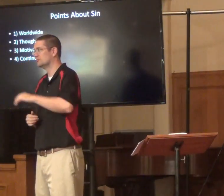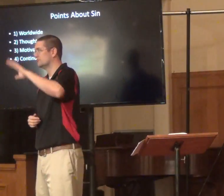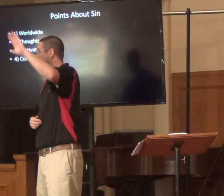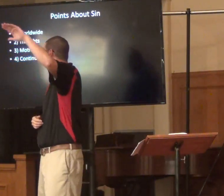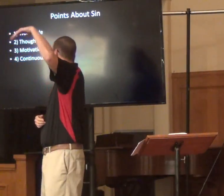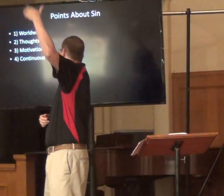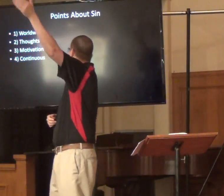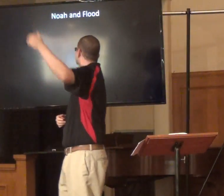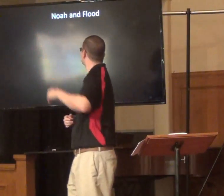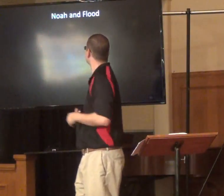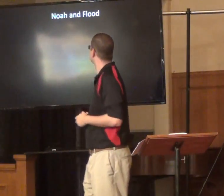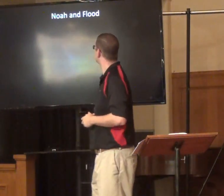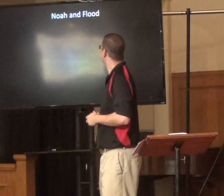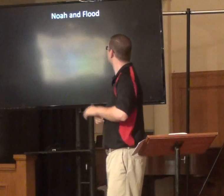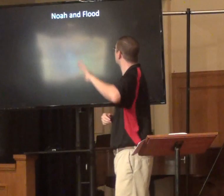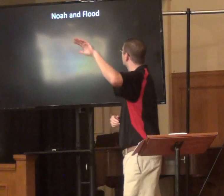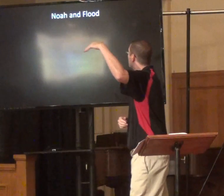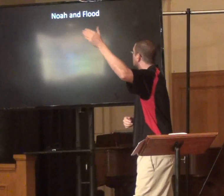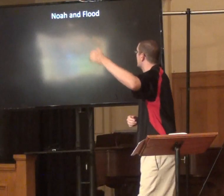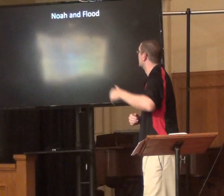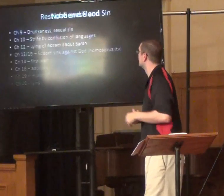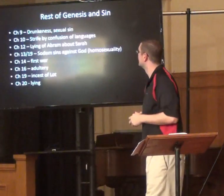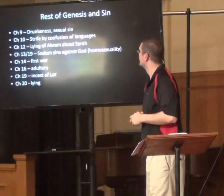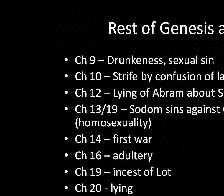over? It wasn't over with.